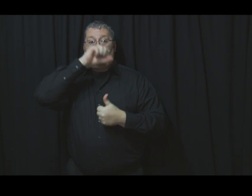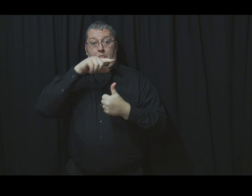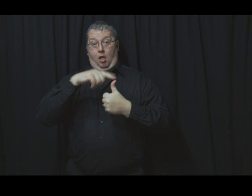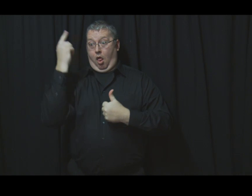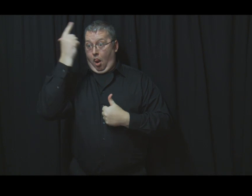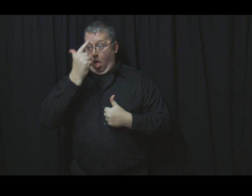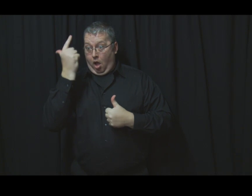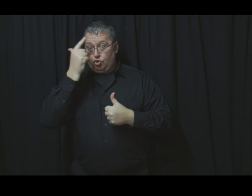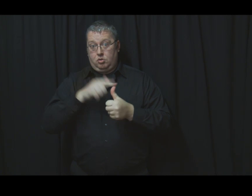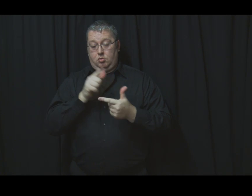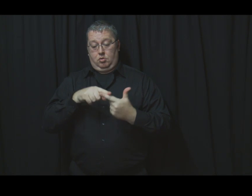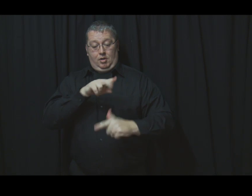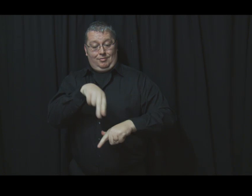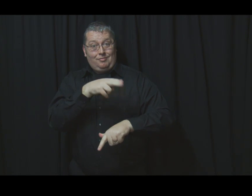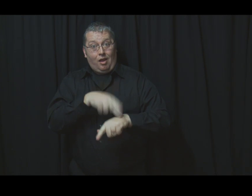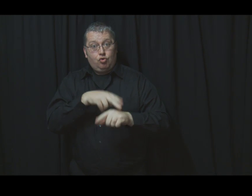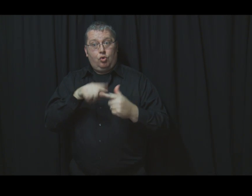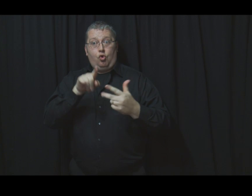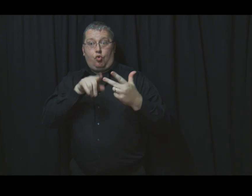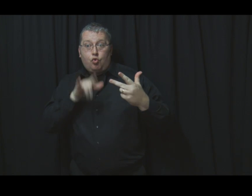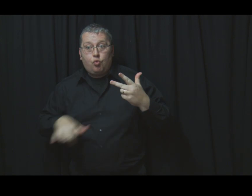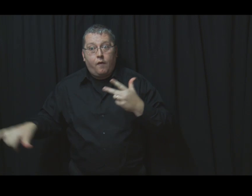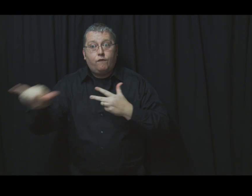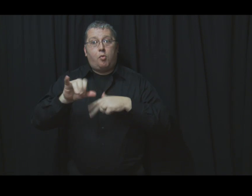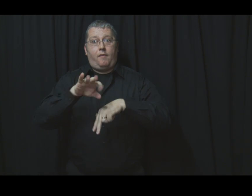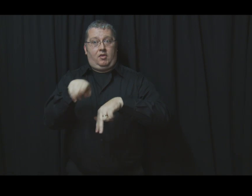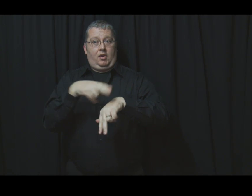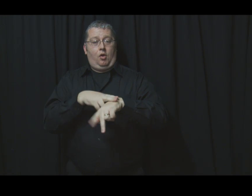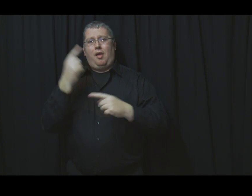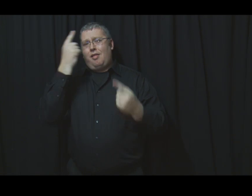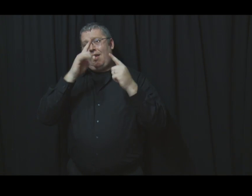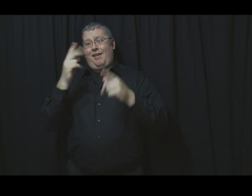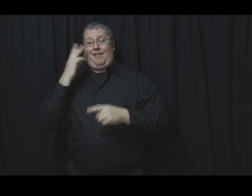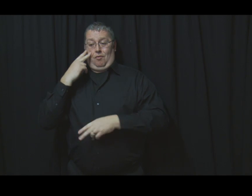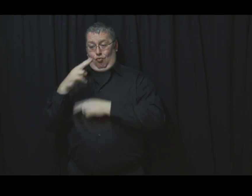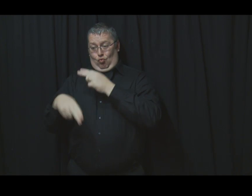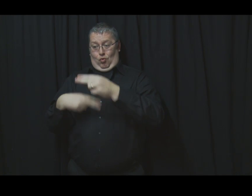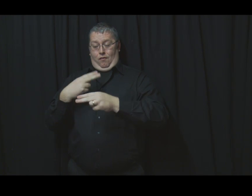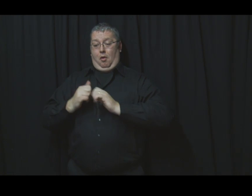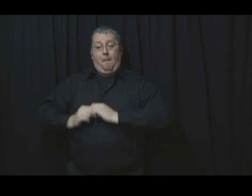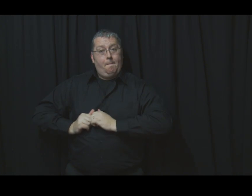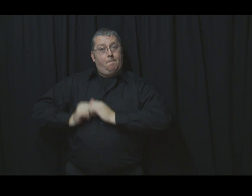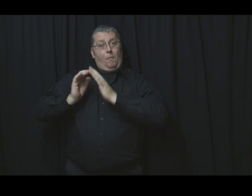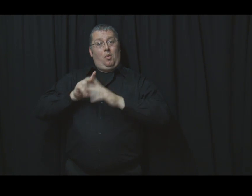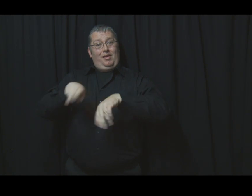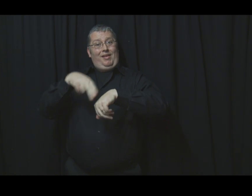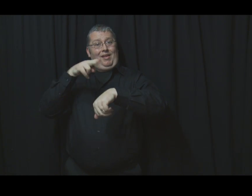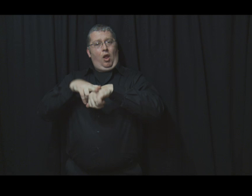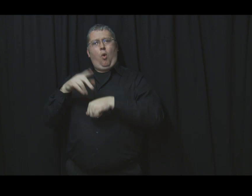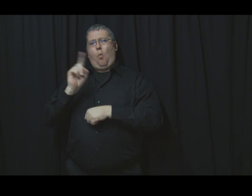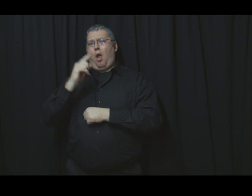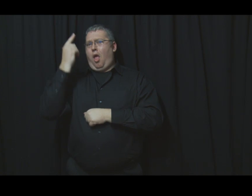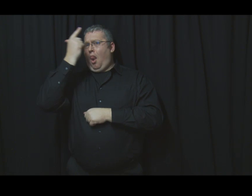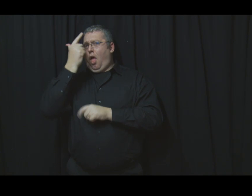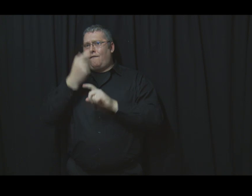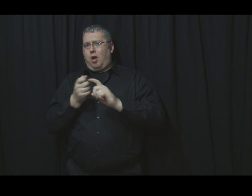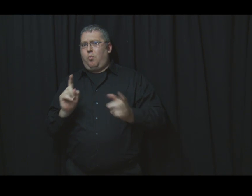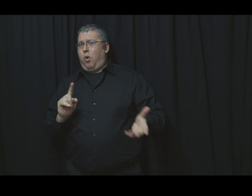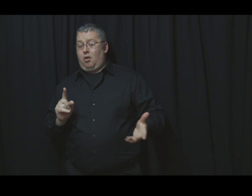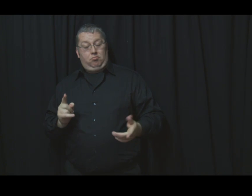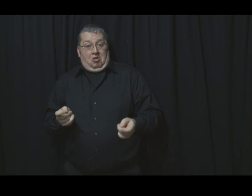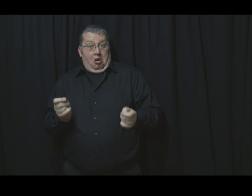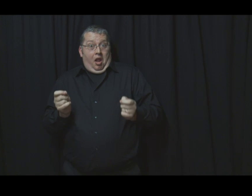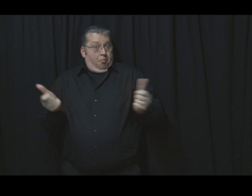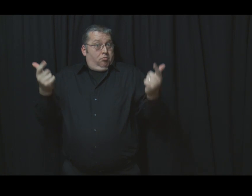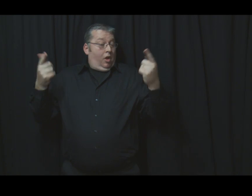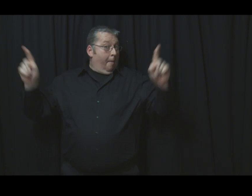they have to assume the uniformity of nature. I mean, think about it. If the universe came about by natural processes, where'd the laws of logic come from? Did they just pop into